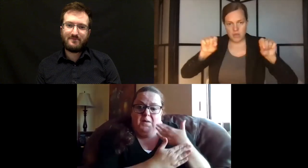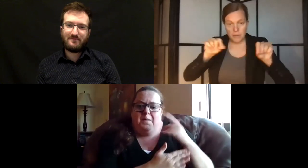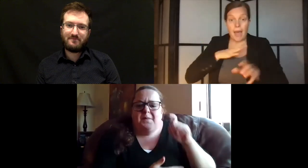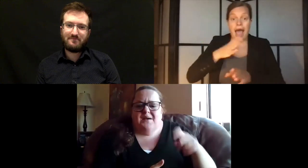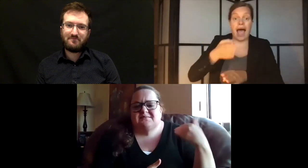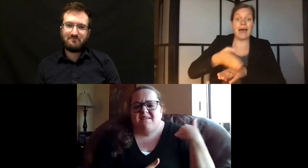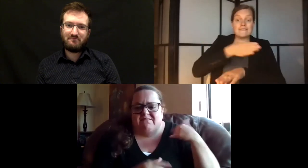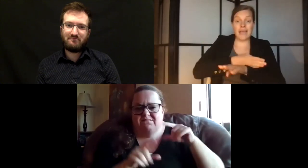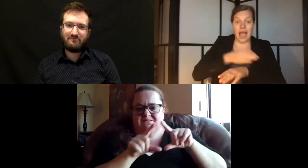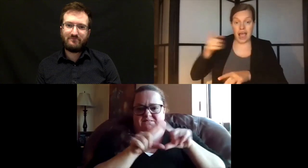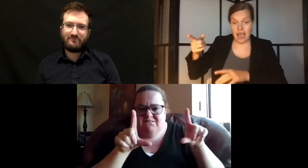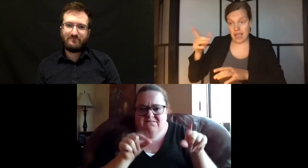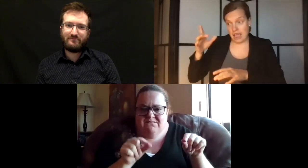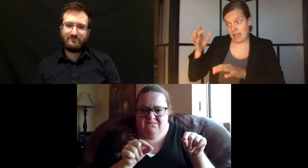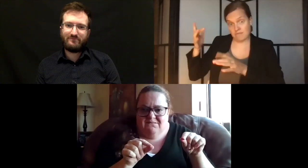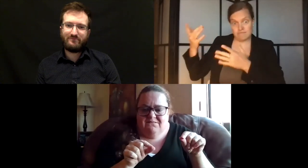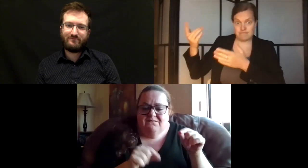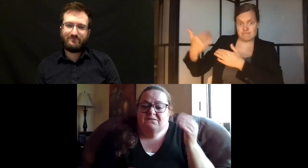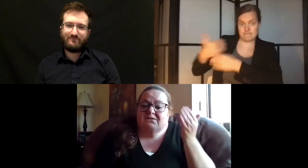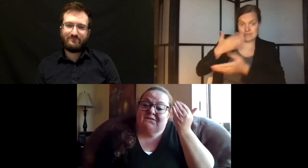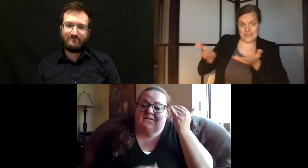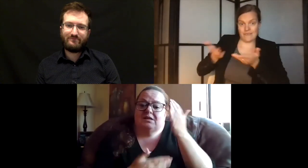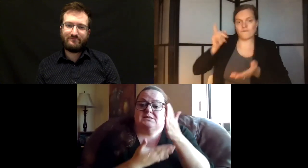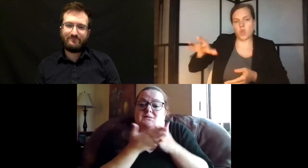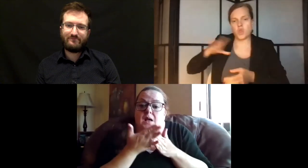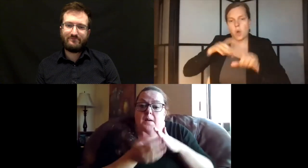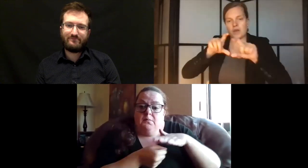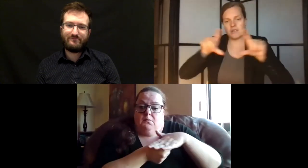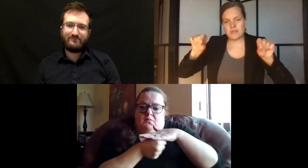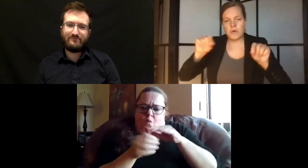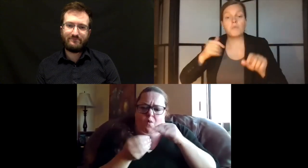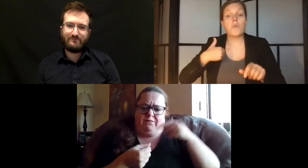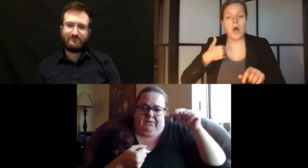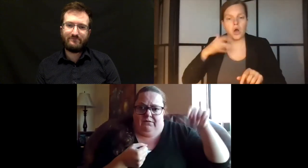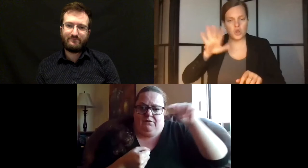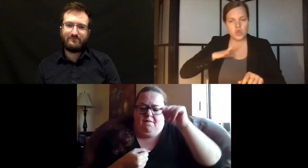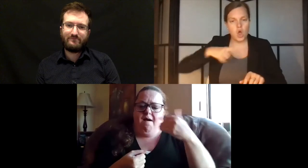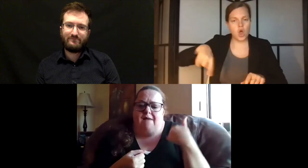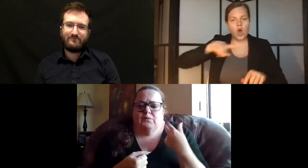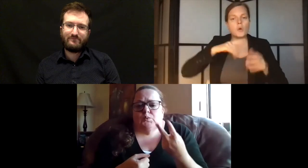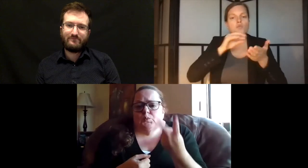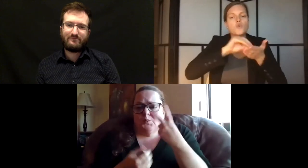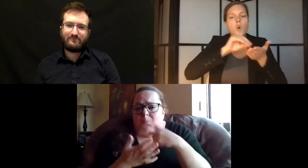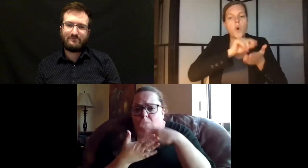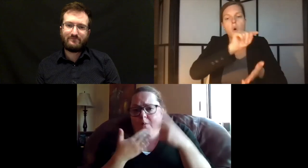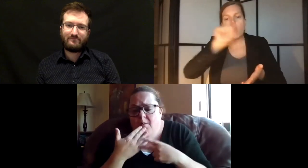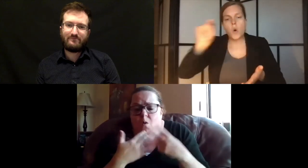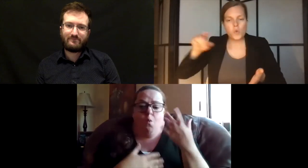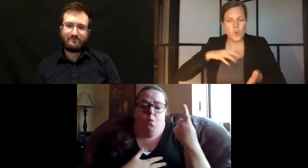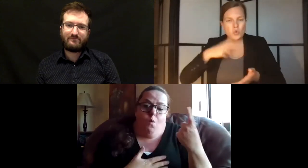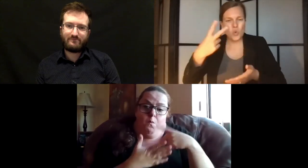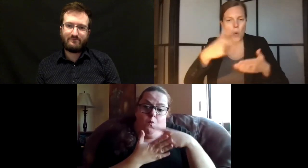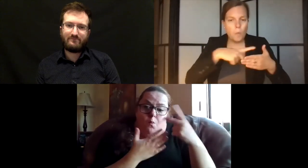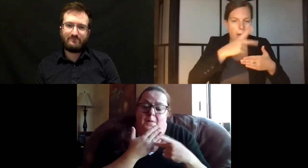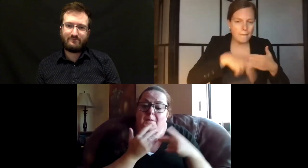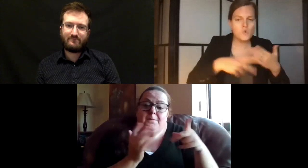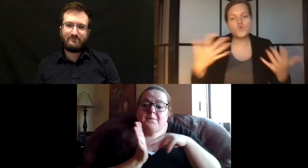them attain their permanent residency card so that they're eligible to work in Canada. We also have a couple of programs